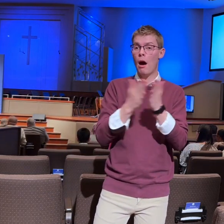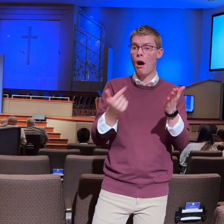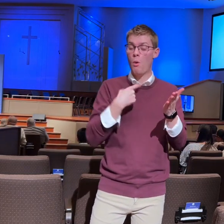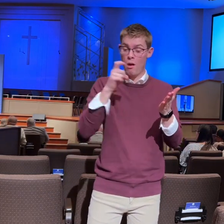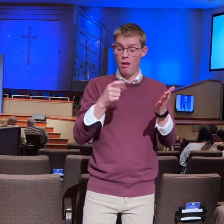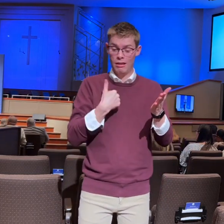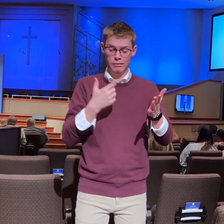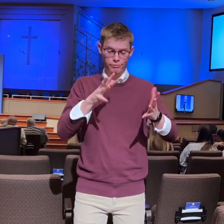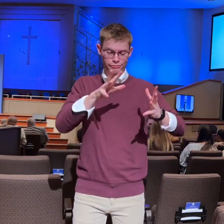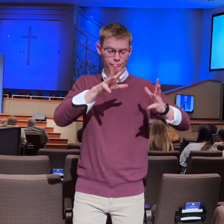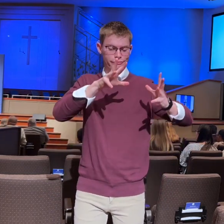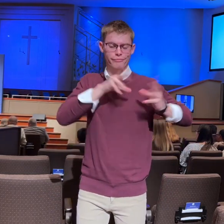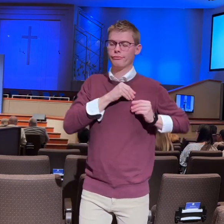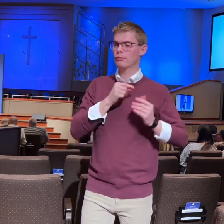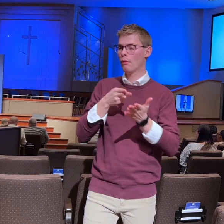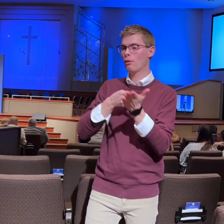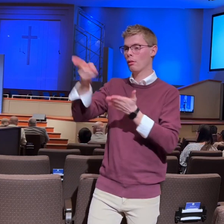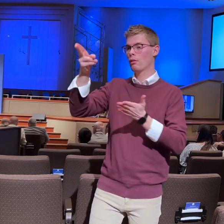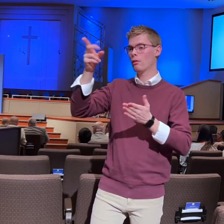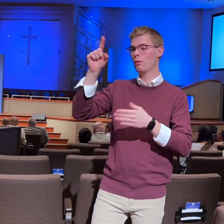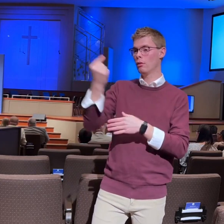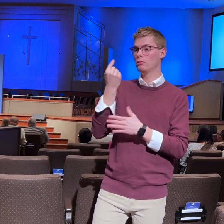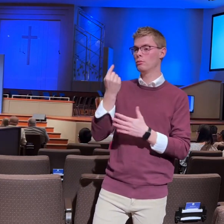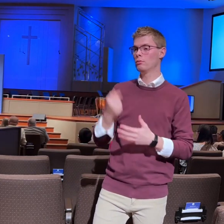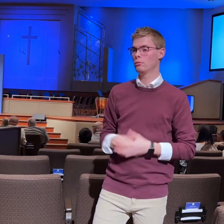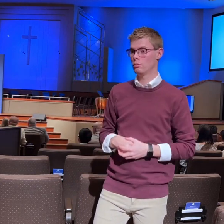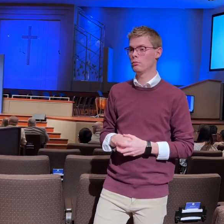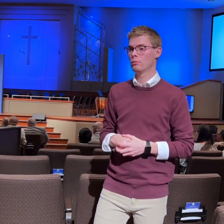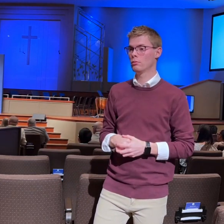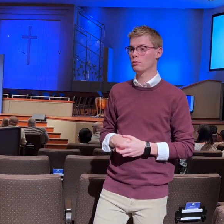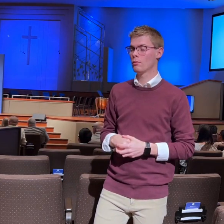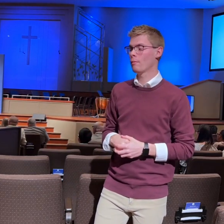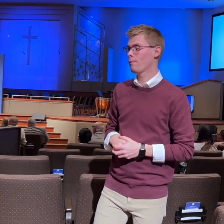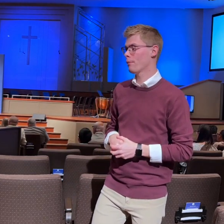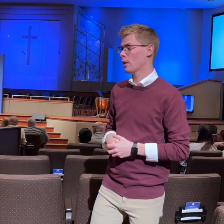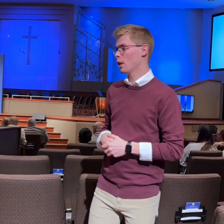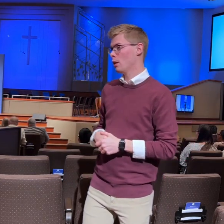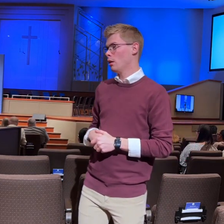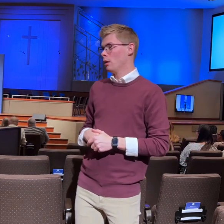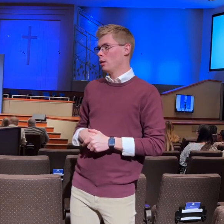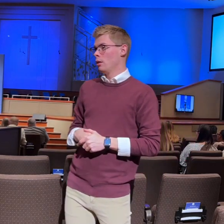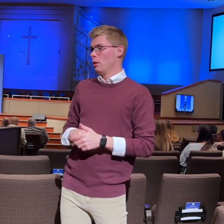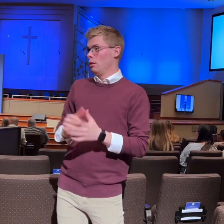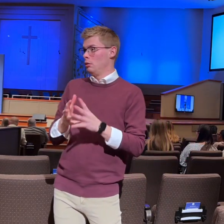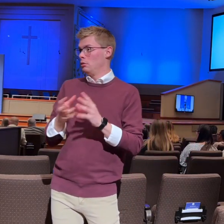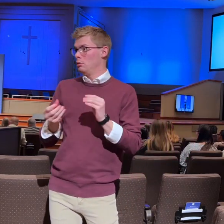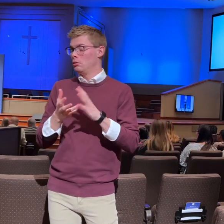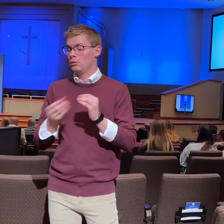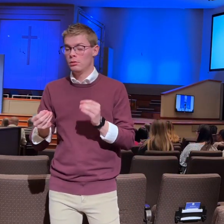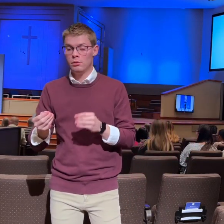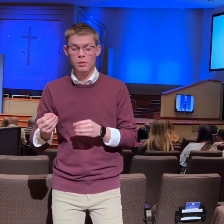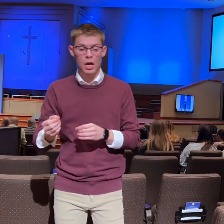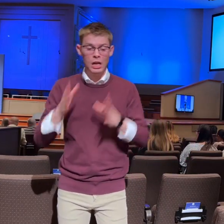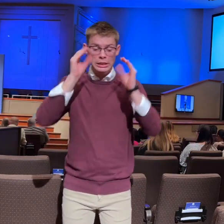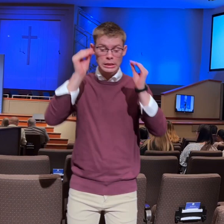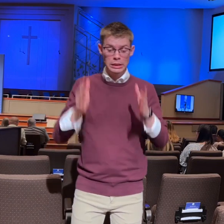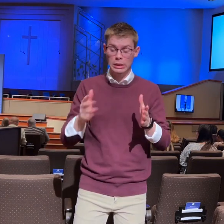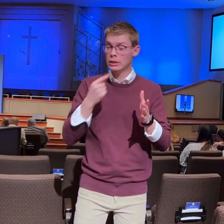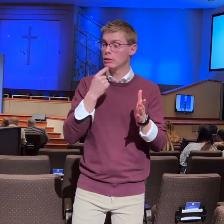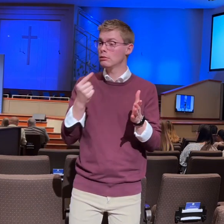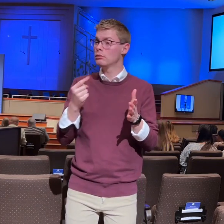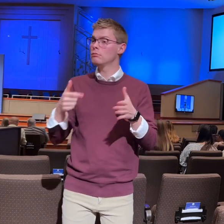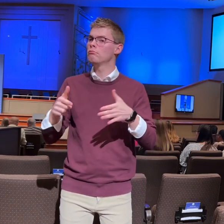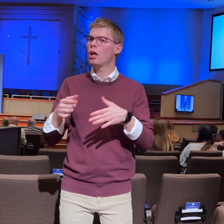One Sunday school teacher asked the class, who can tell me what false doctrine is? Who can tell me what false